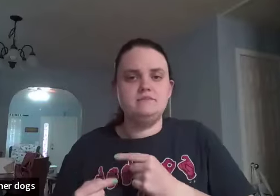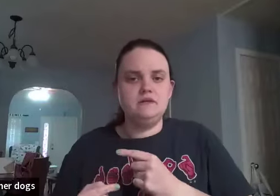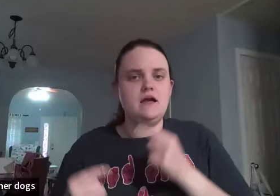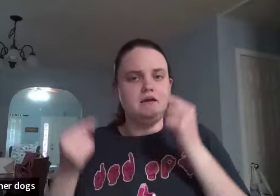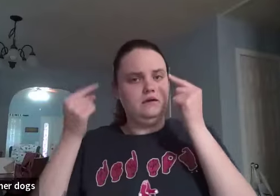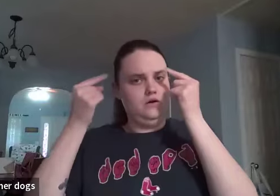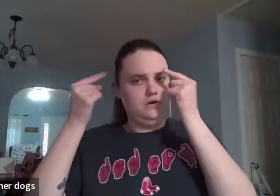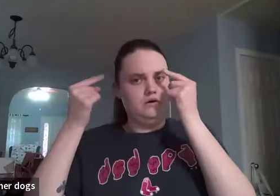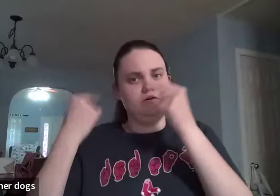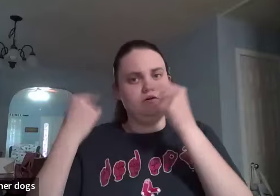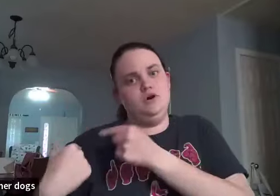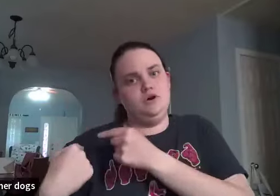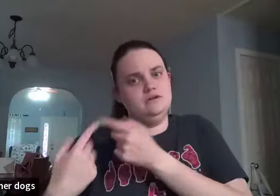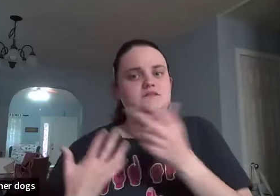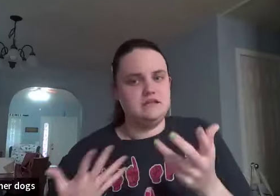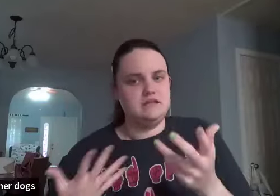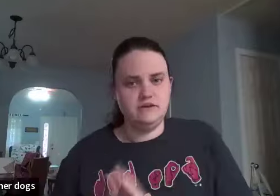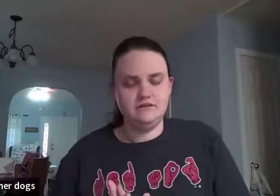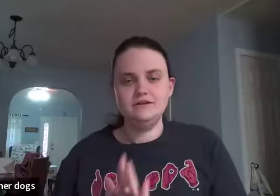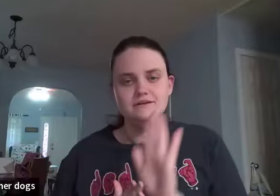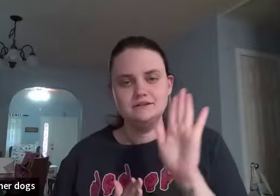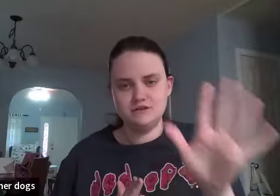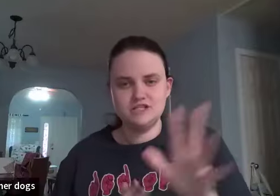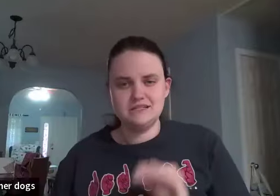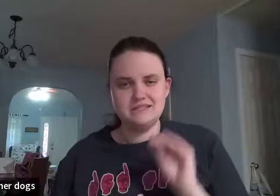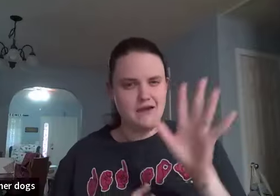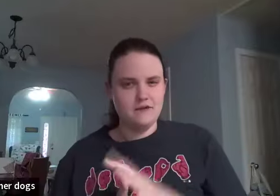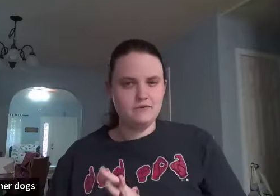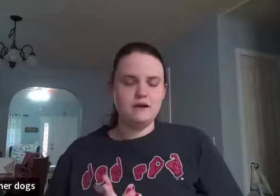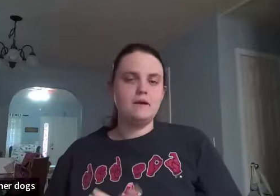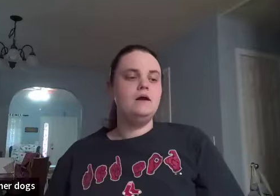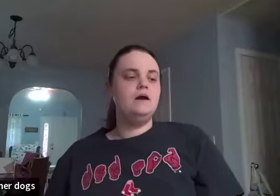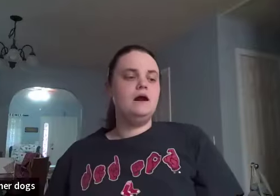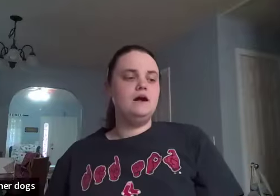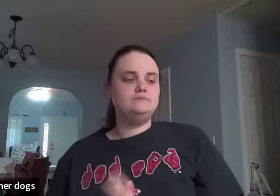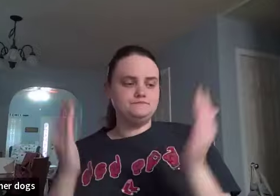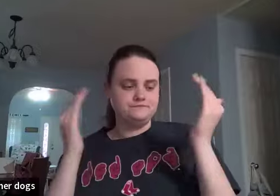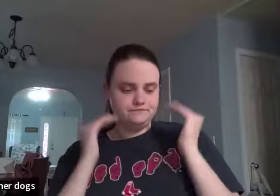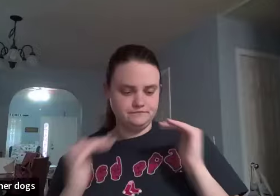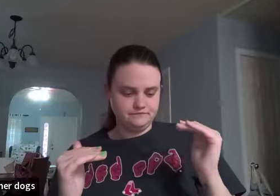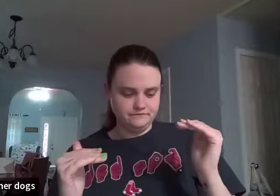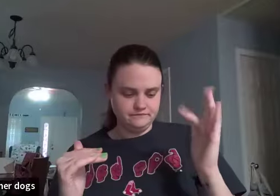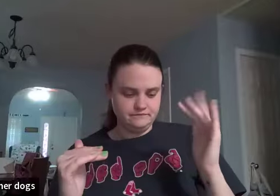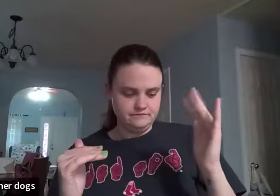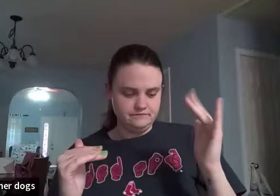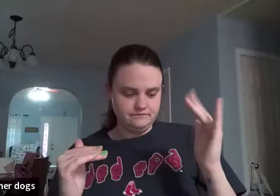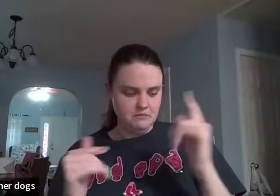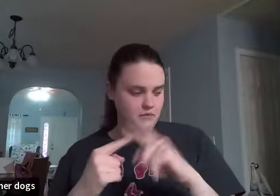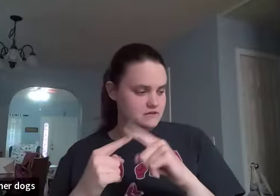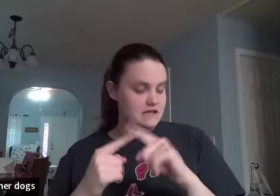can be like hurt or hurt, that sort of thing. So I just like to add that real quick. Um, what we were